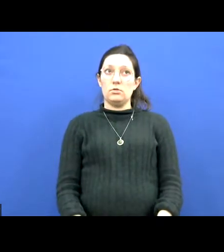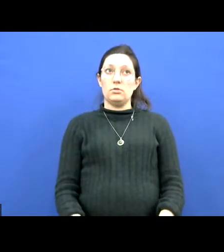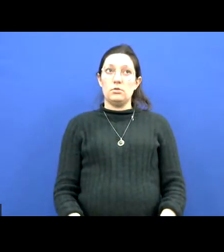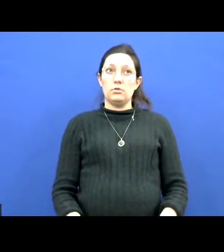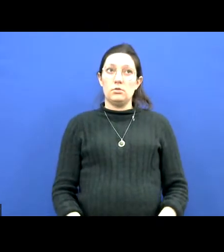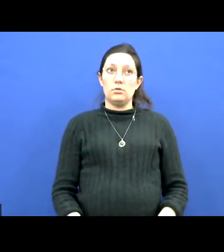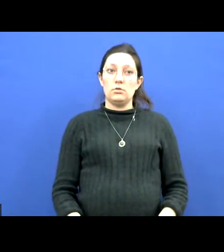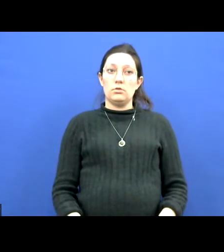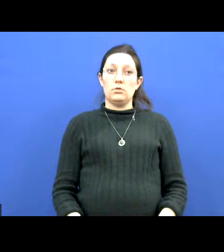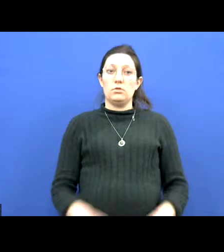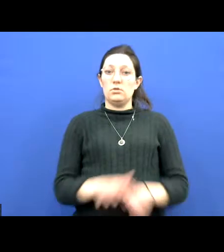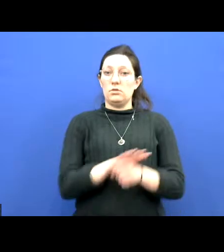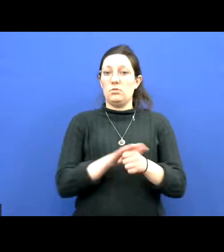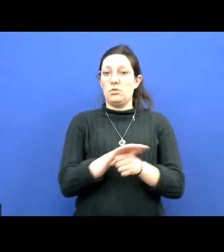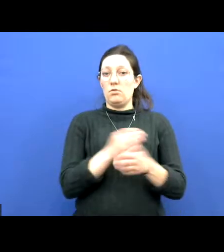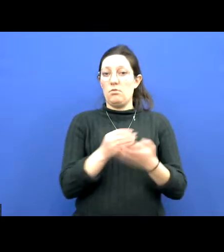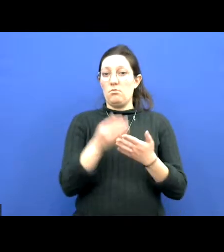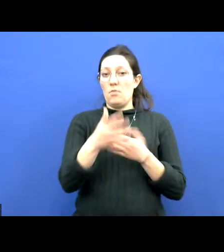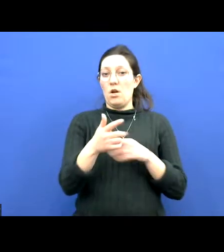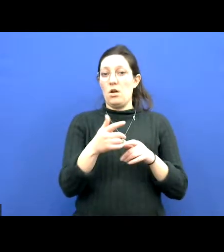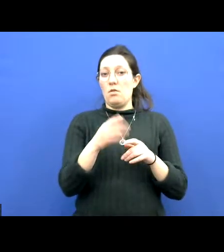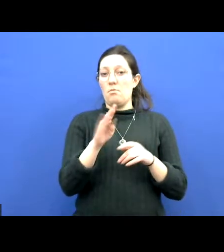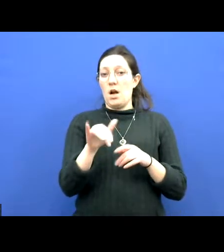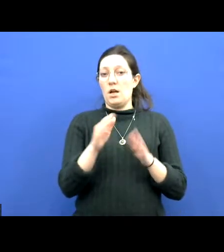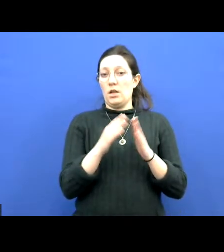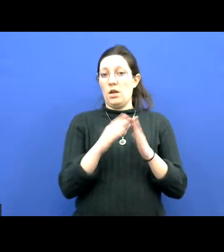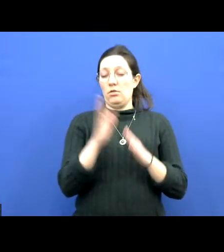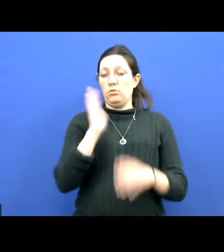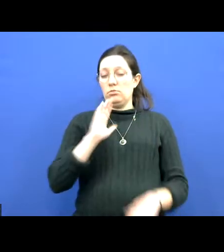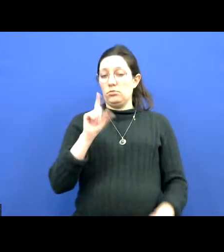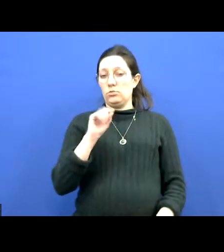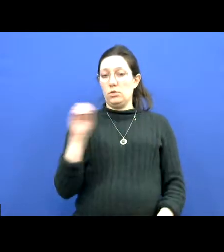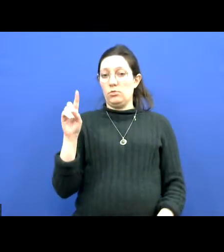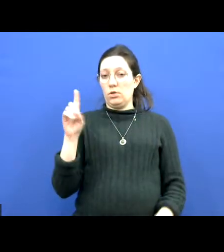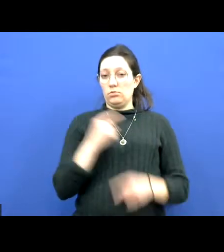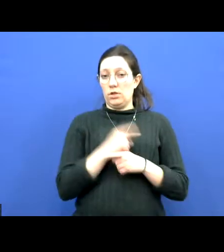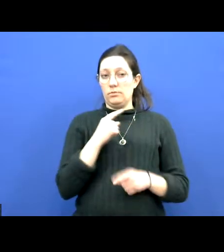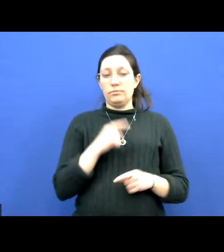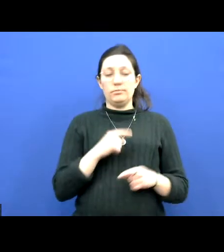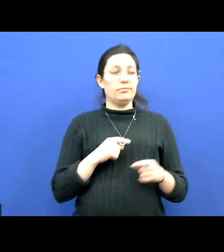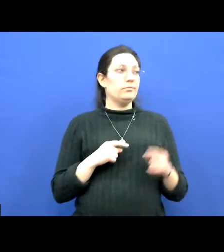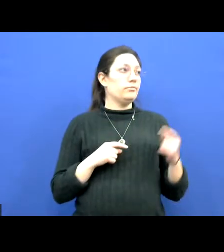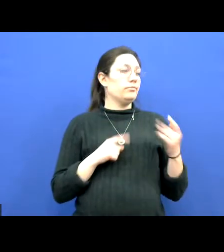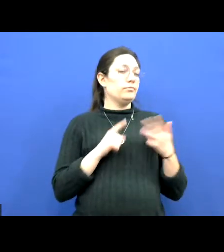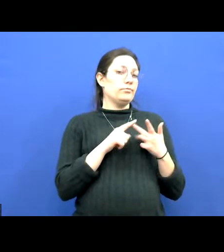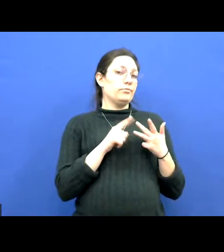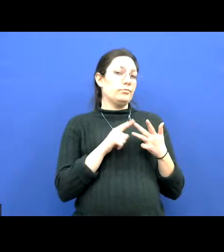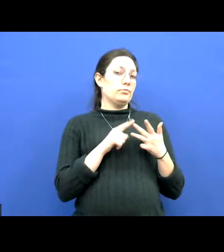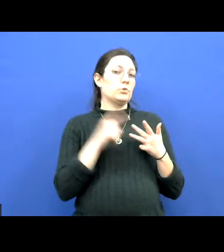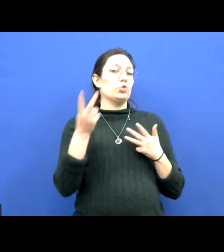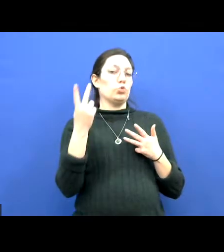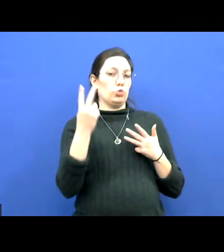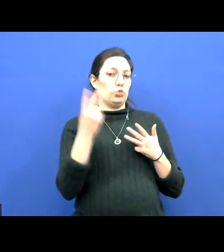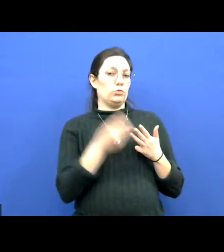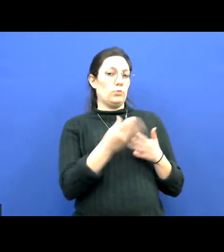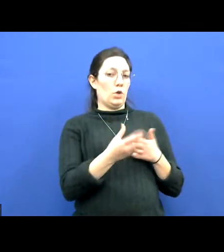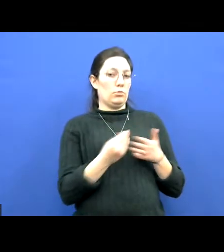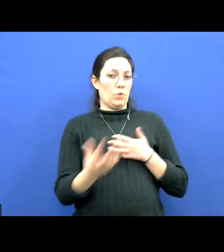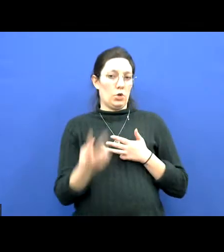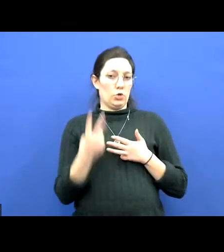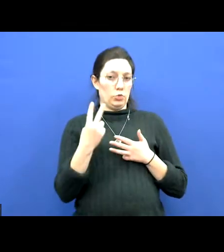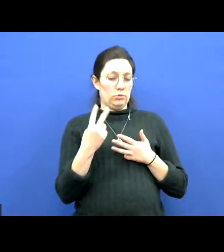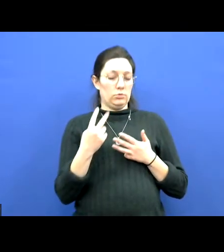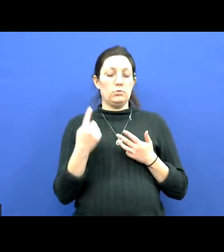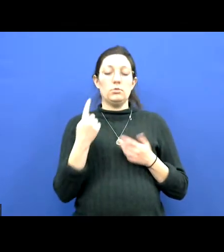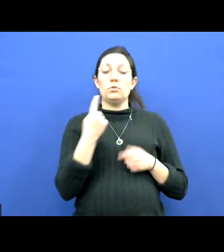'01. Yeah, so there were two parcels the town acquired. Both of them fit that description. One is